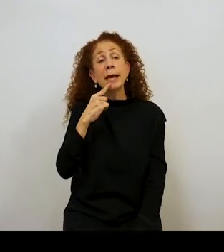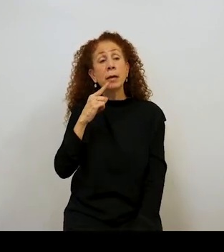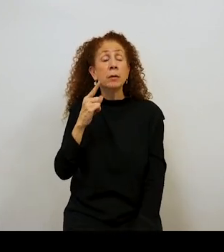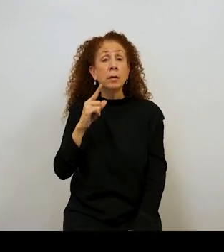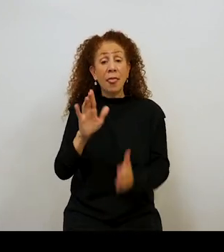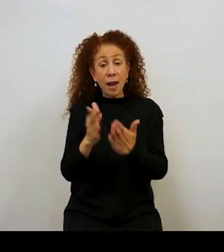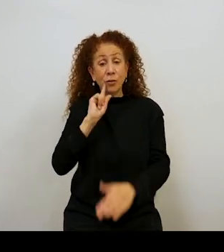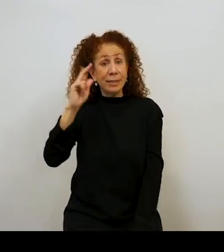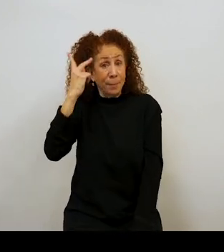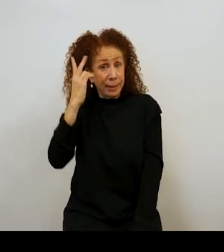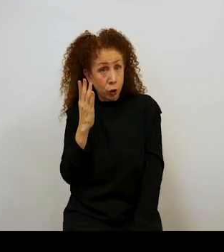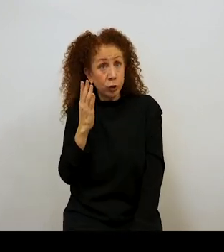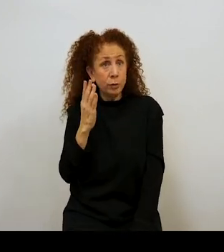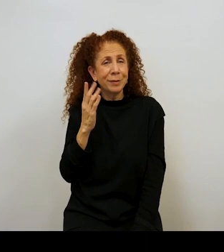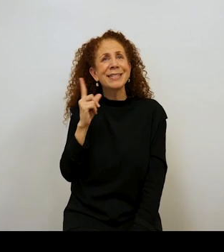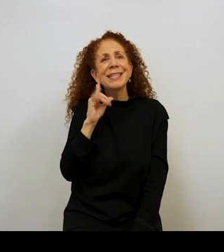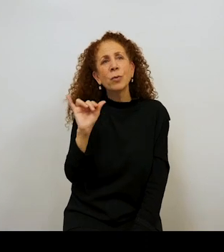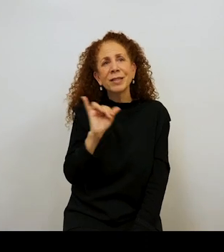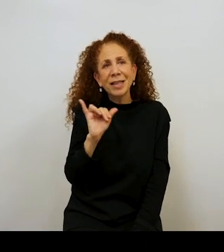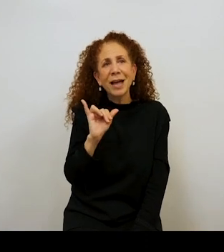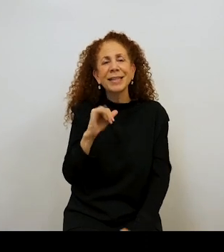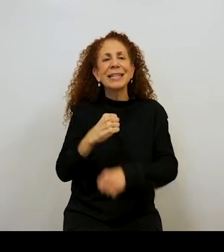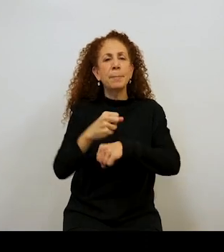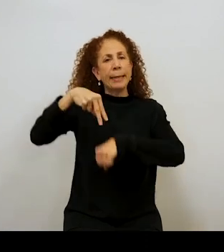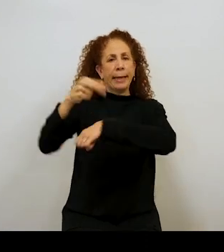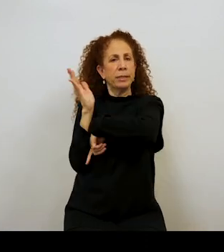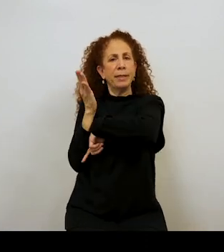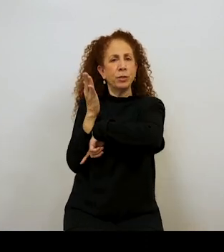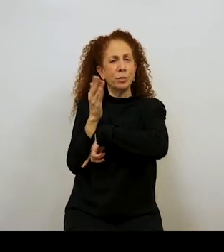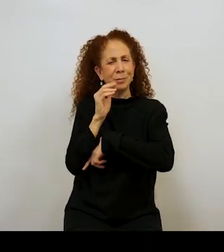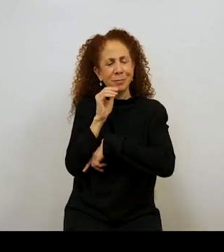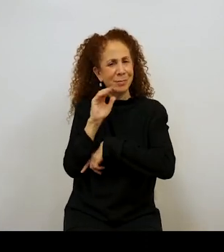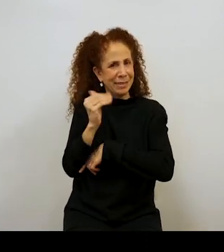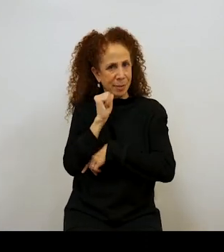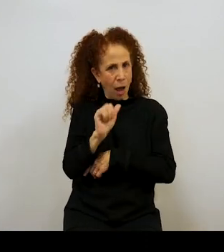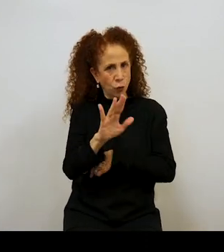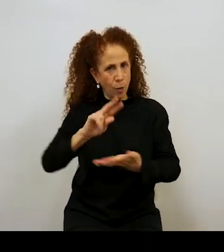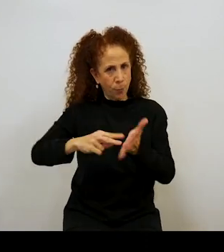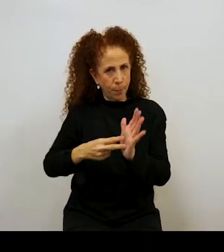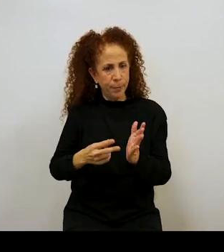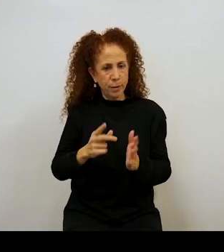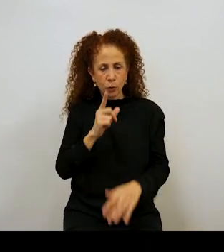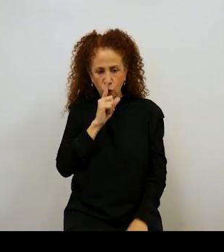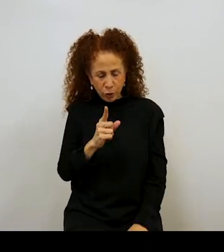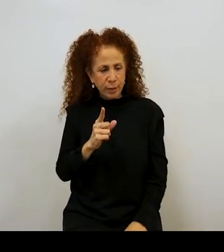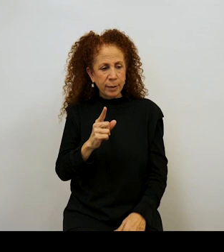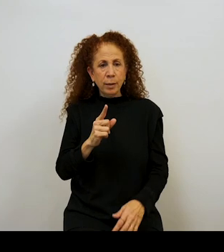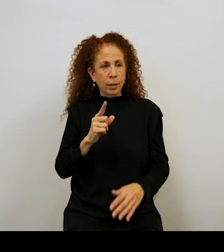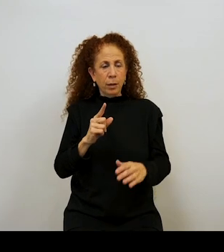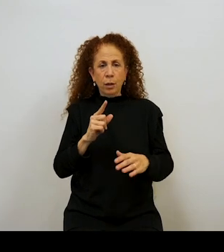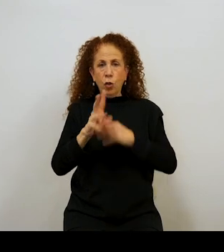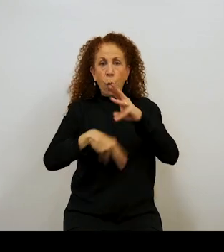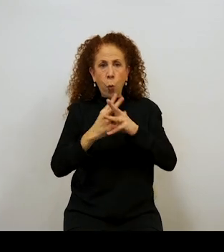it can sound as if it's making a stump speech, which I don't think you're making. I mean, that you're actually inhabiting the different worlds of the